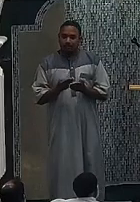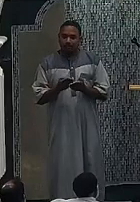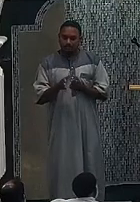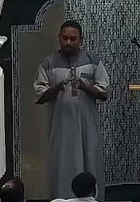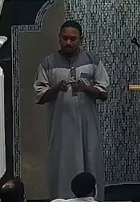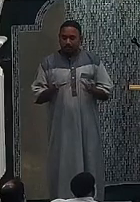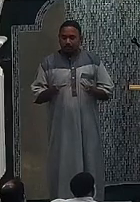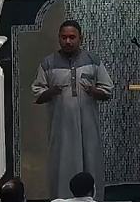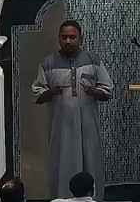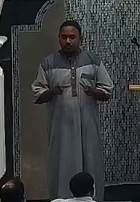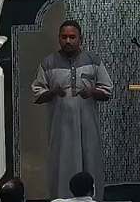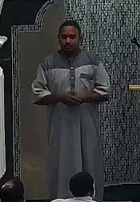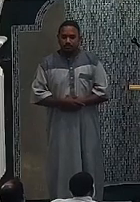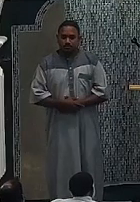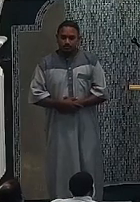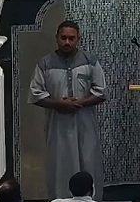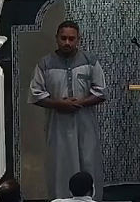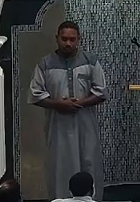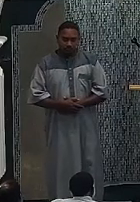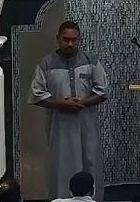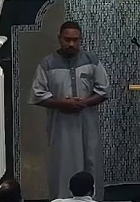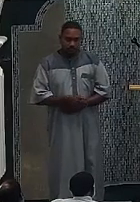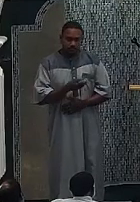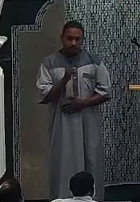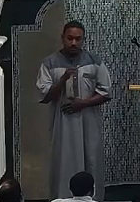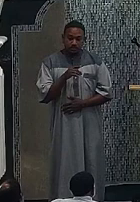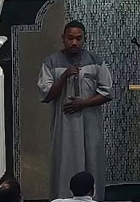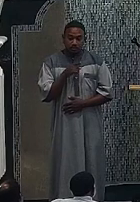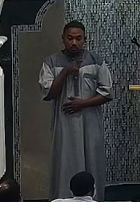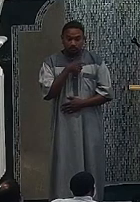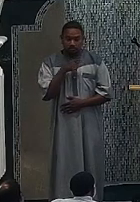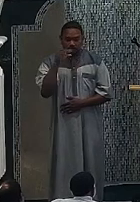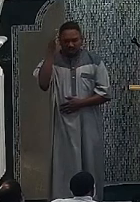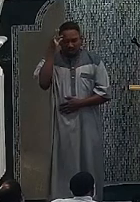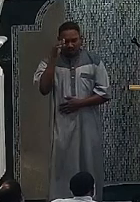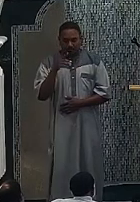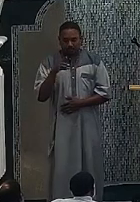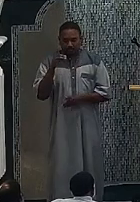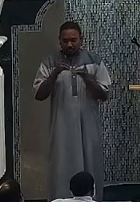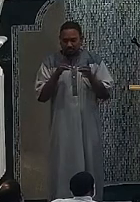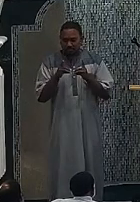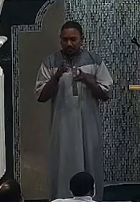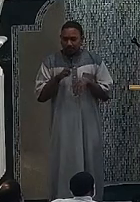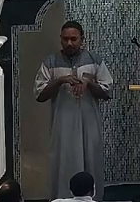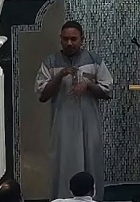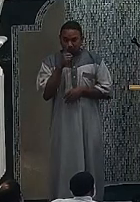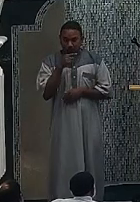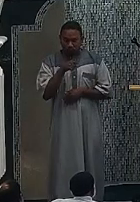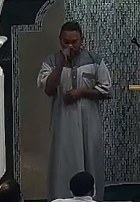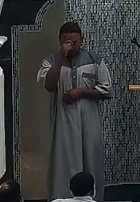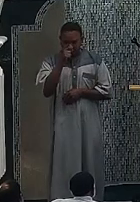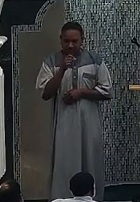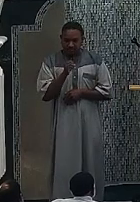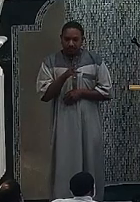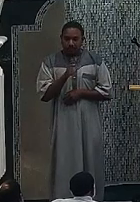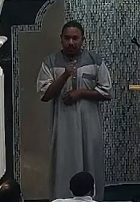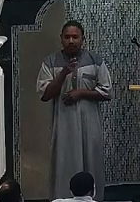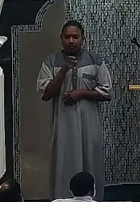or oral English or Afrikaans. It means that education is still